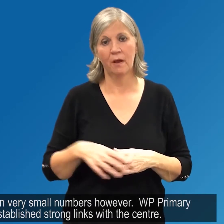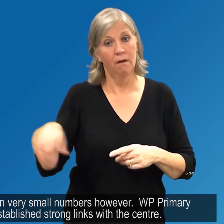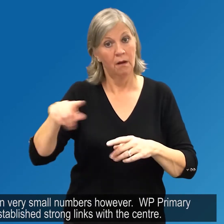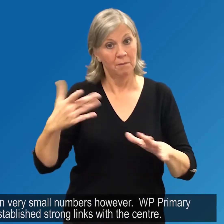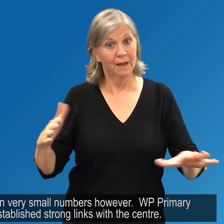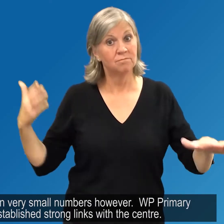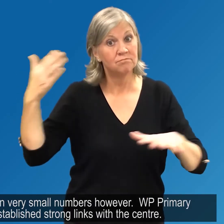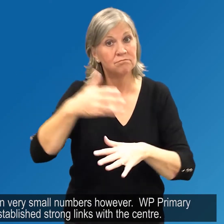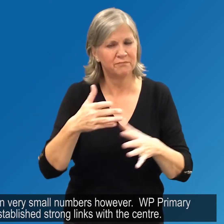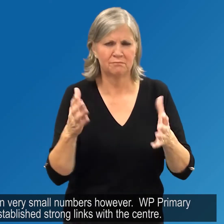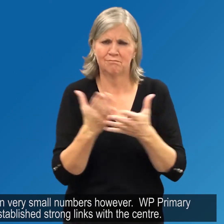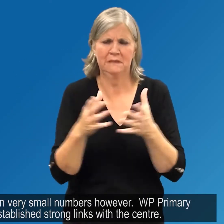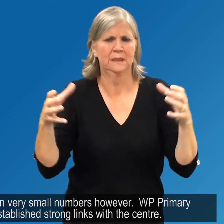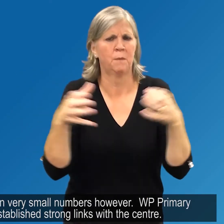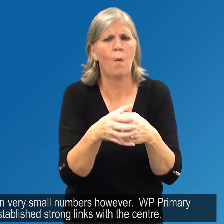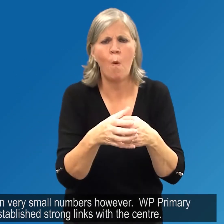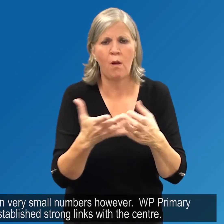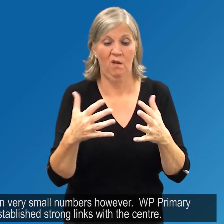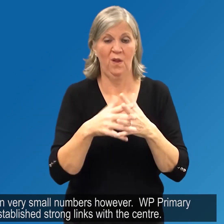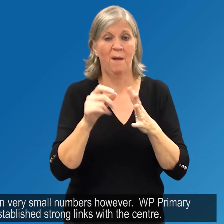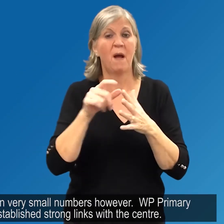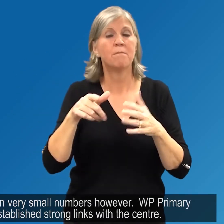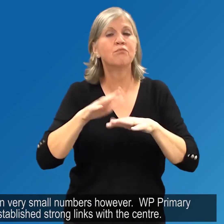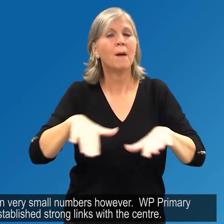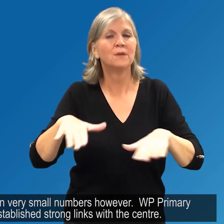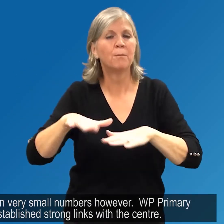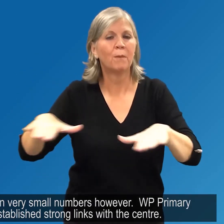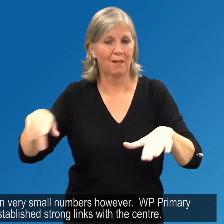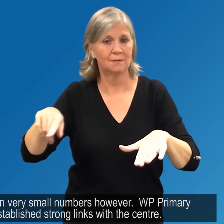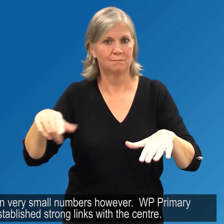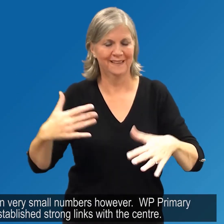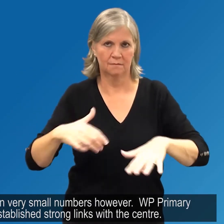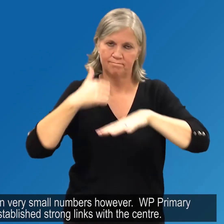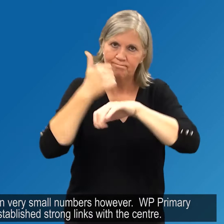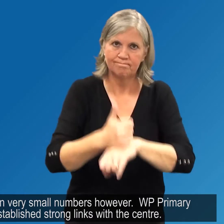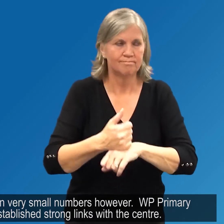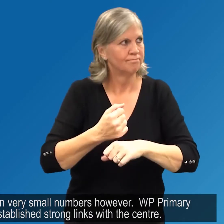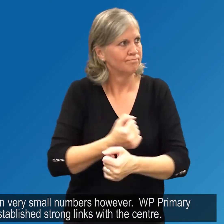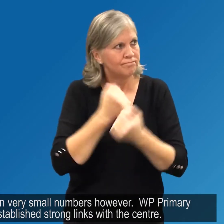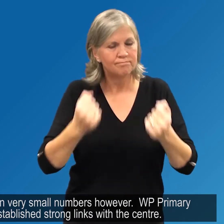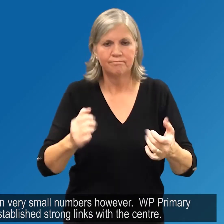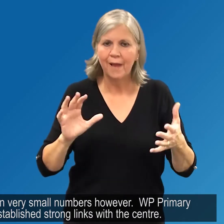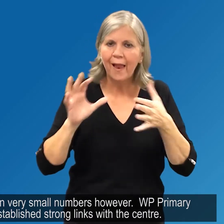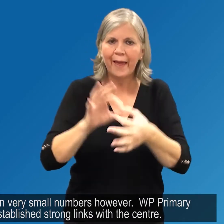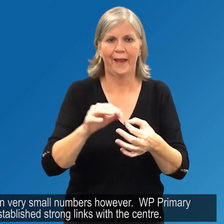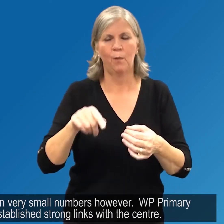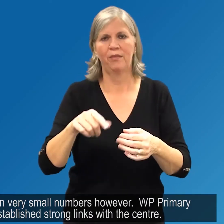They have attended in very small numbers, however. WP primary pupils have established strong links with the